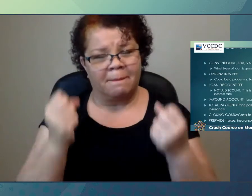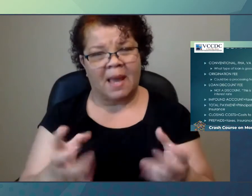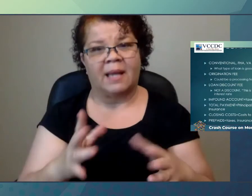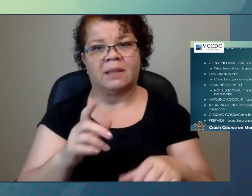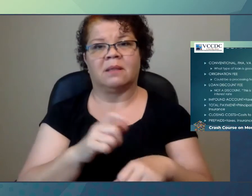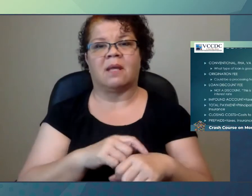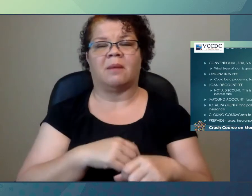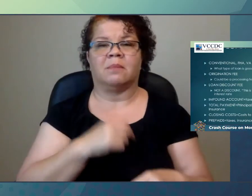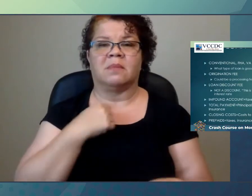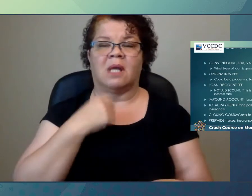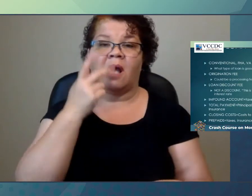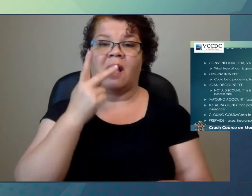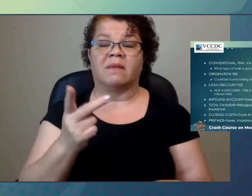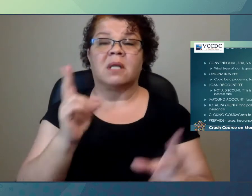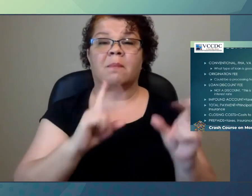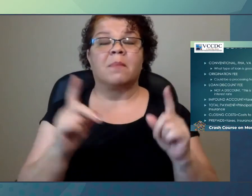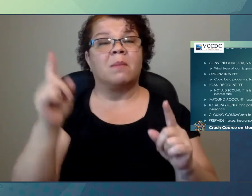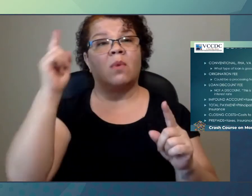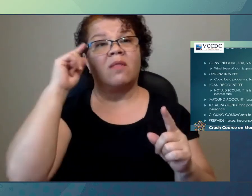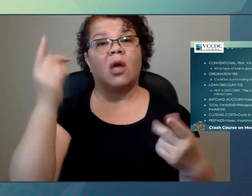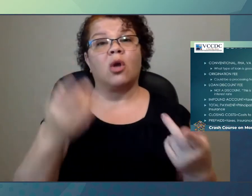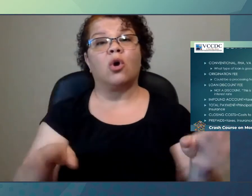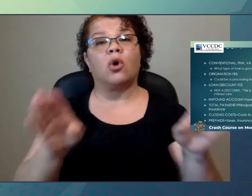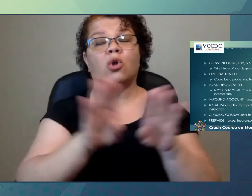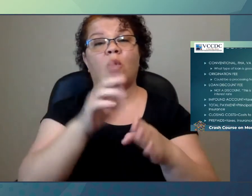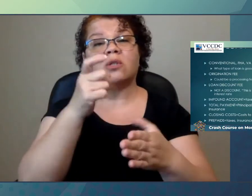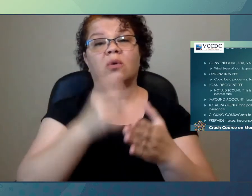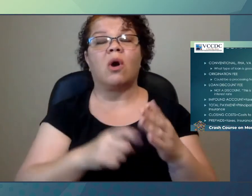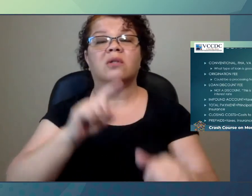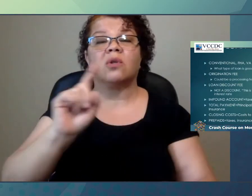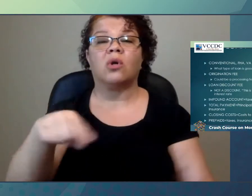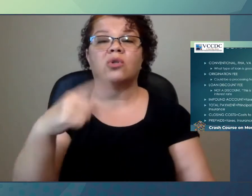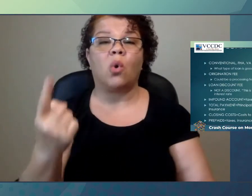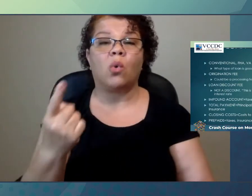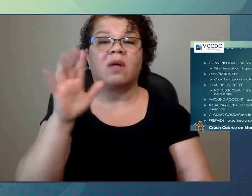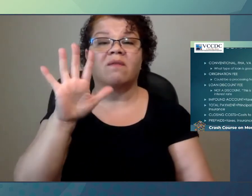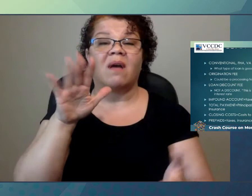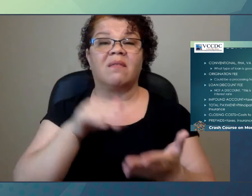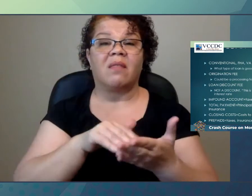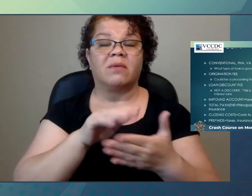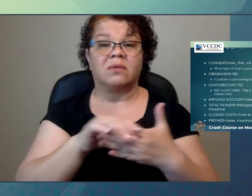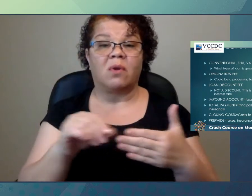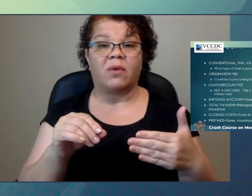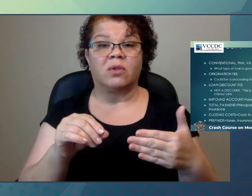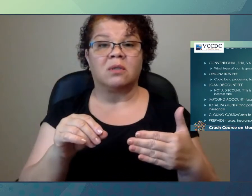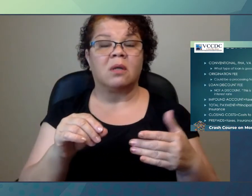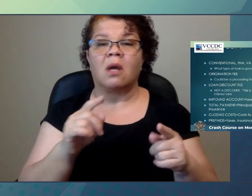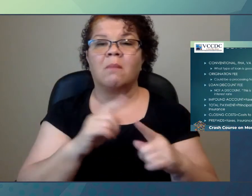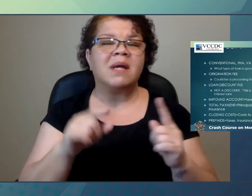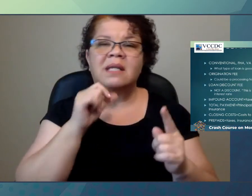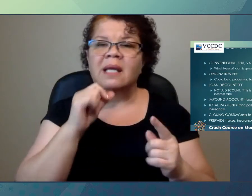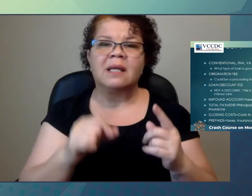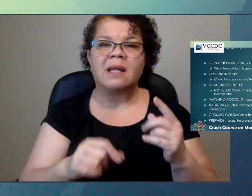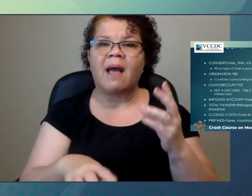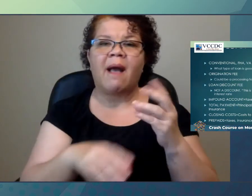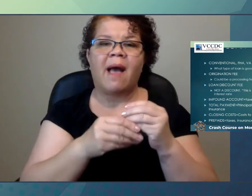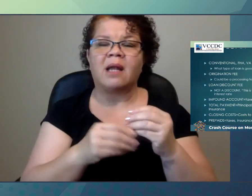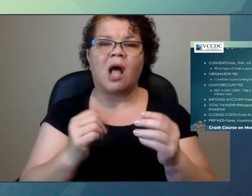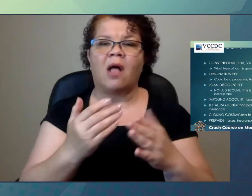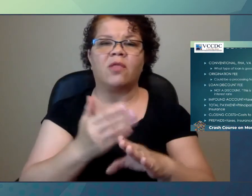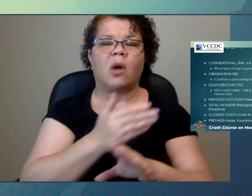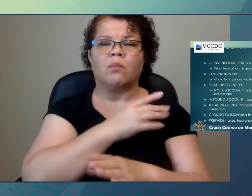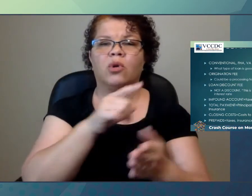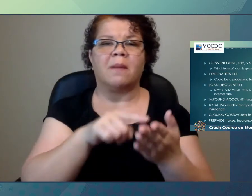where people think that their closing costs are only $5,000, but they didn't add on those prepaid